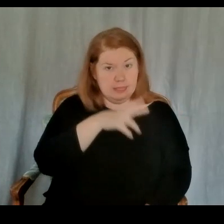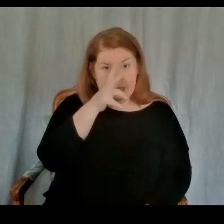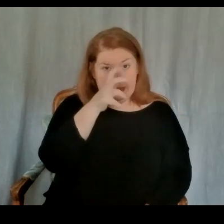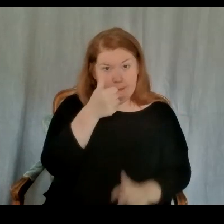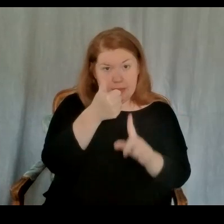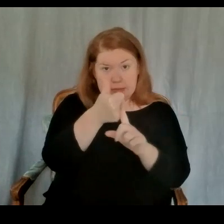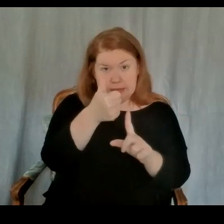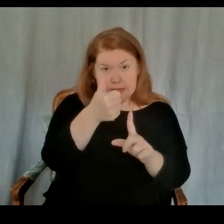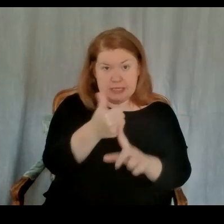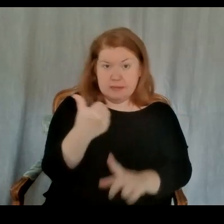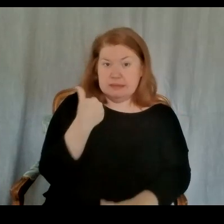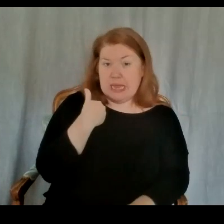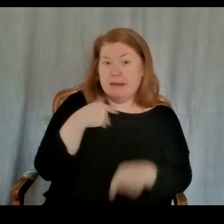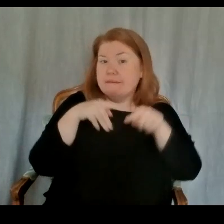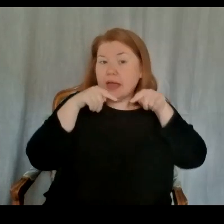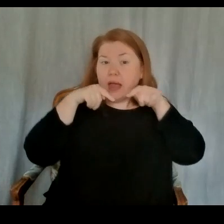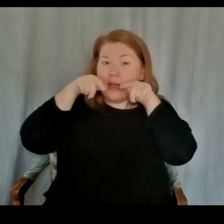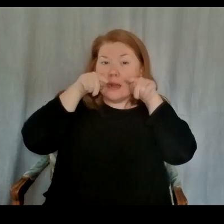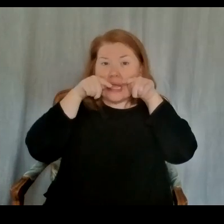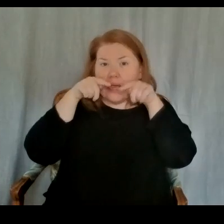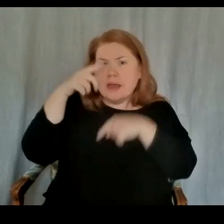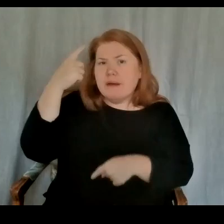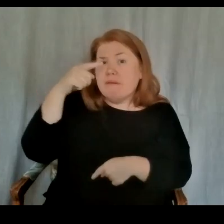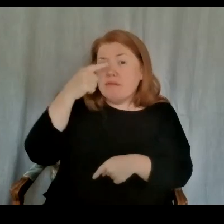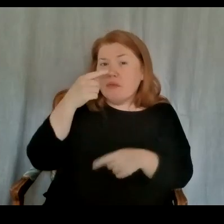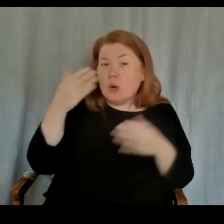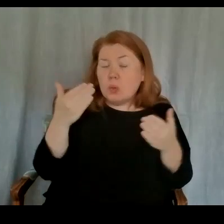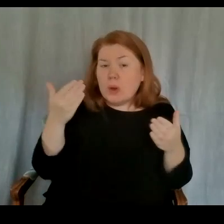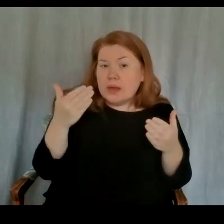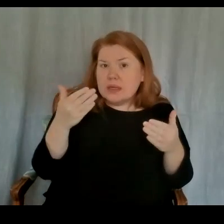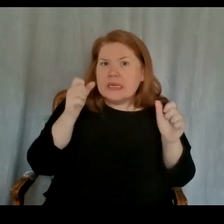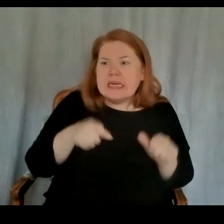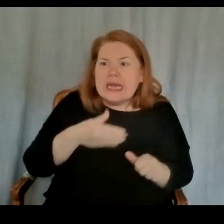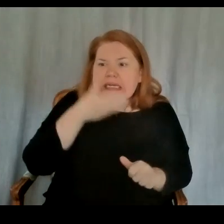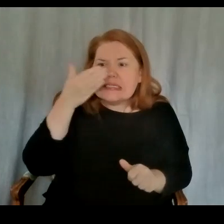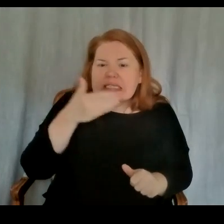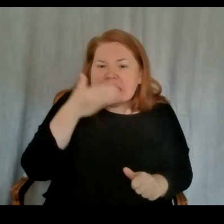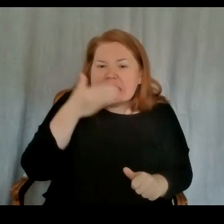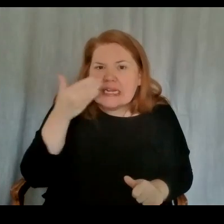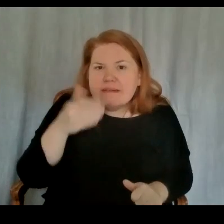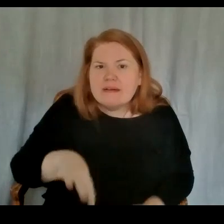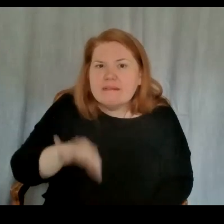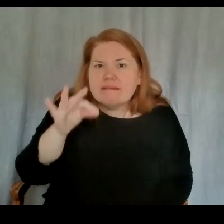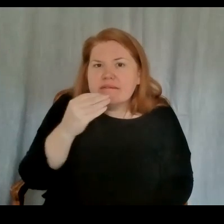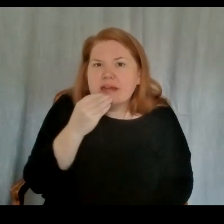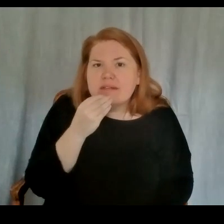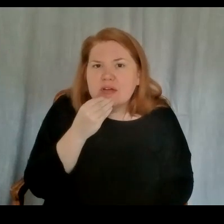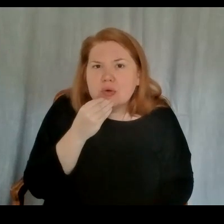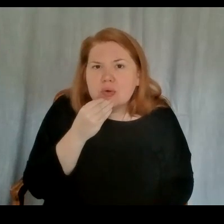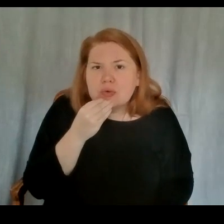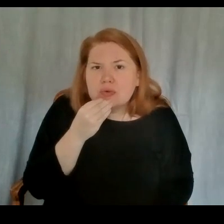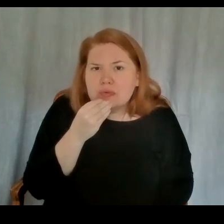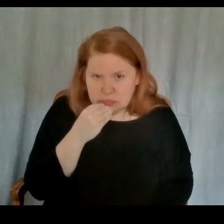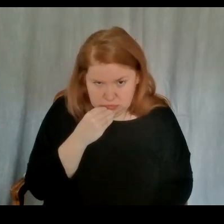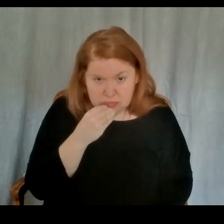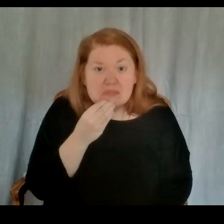that help them sniff out food. So I need to write ladybugs right here. Ladybugs. I know how to spell ladybug. It's right here. Make sure